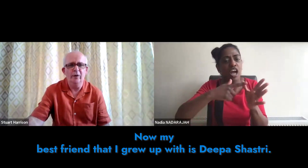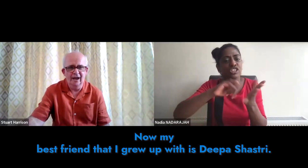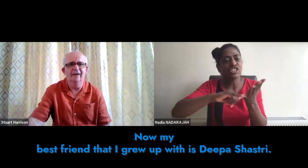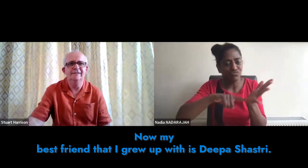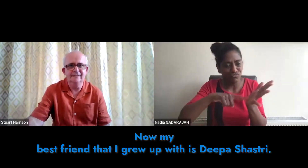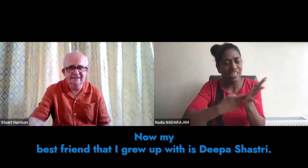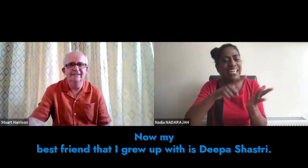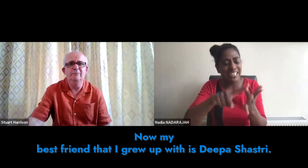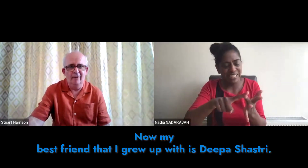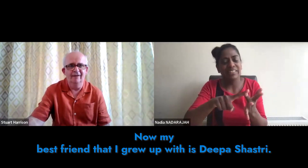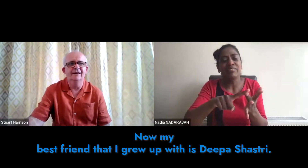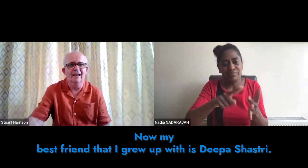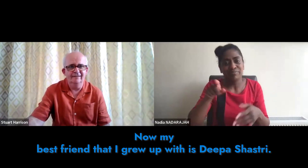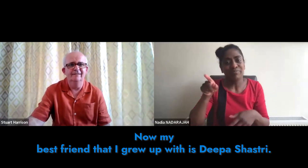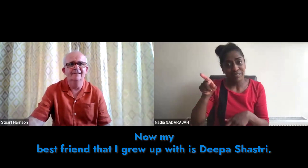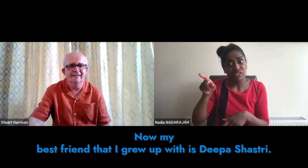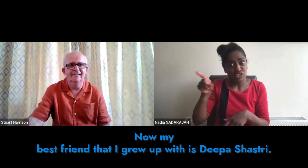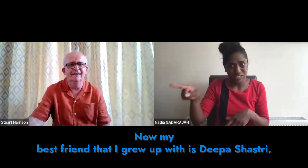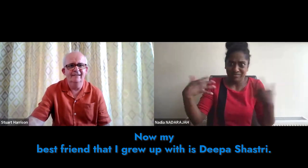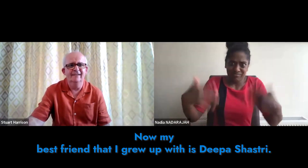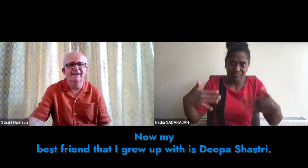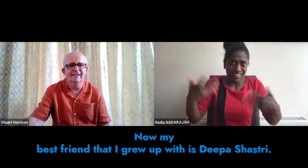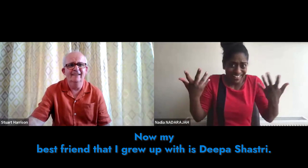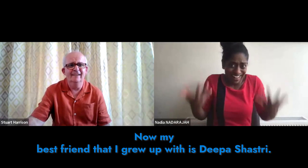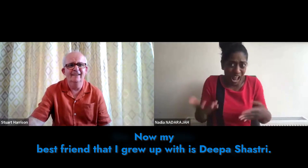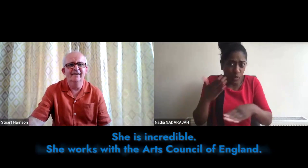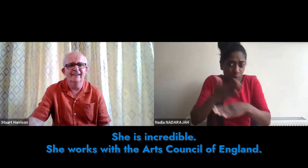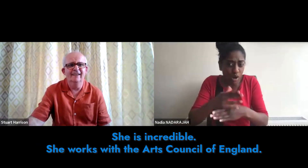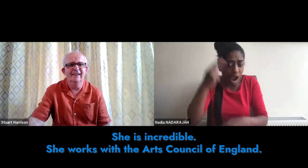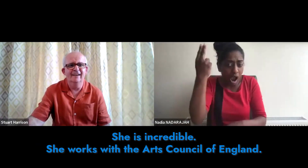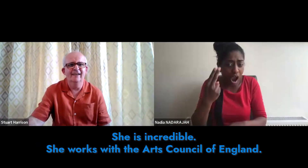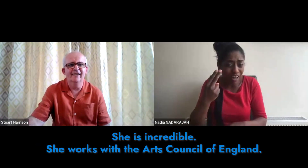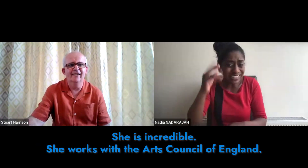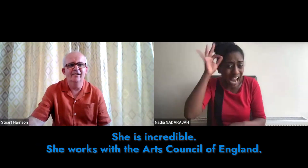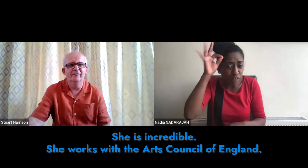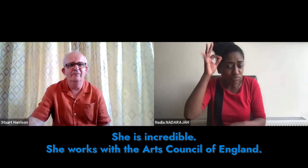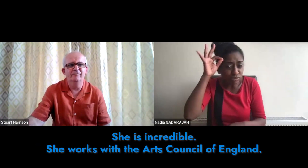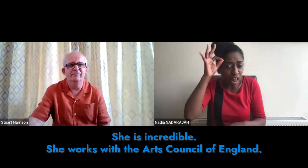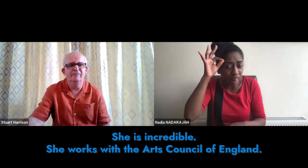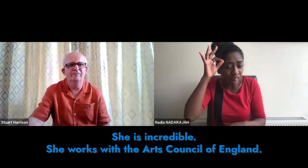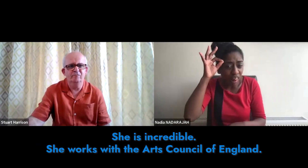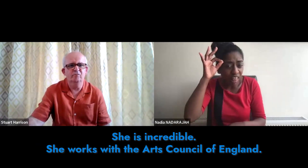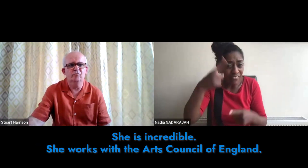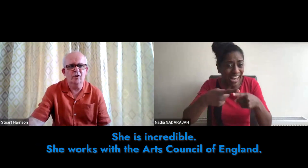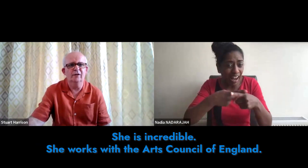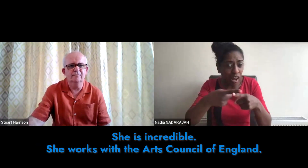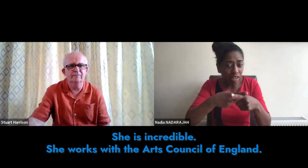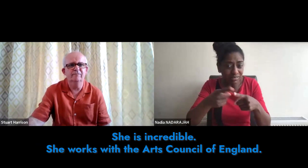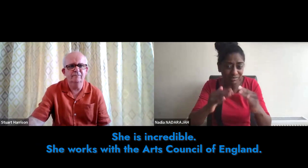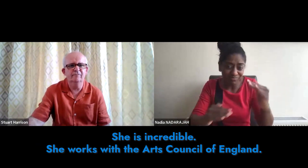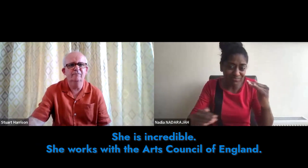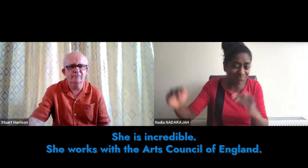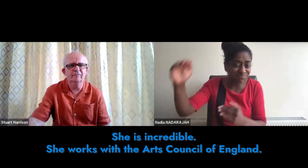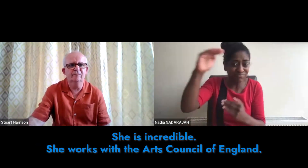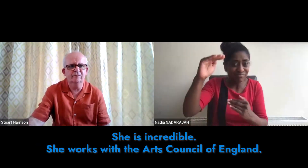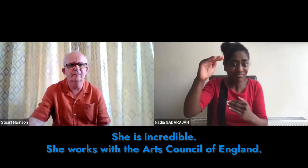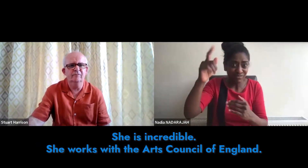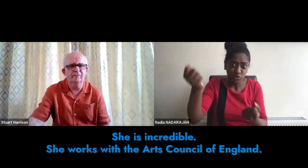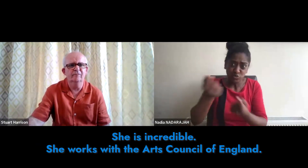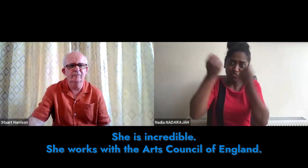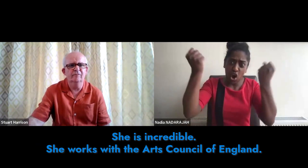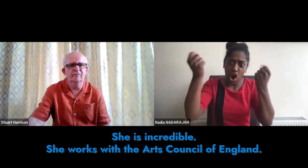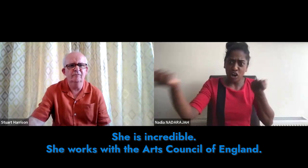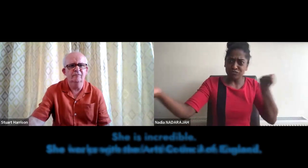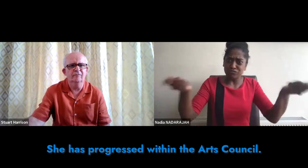is Dippa Mm-hmm. C3. She is incredible. She works with the Arts Council